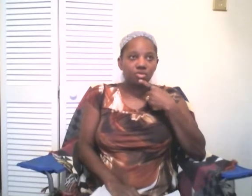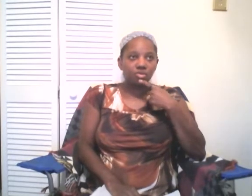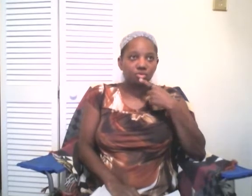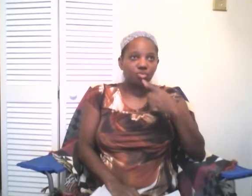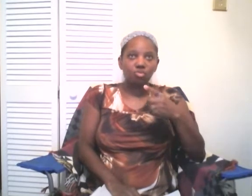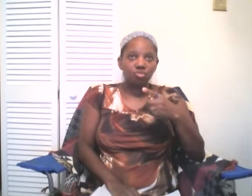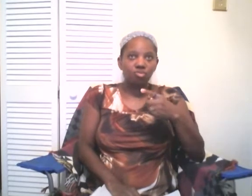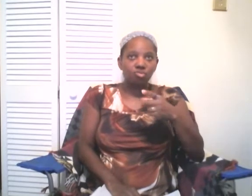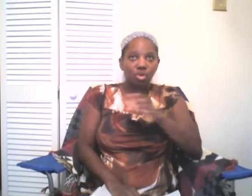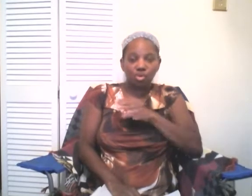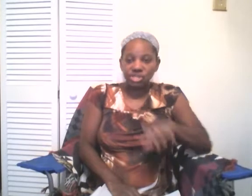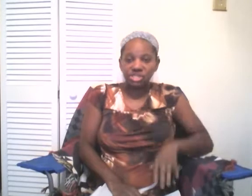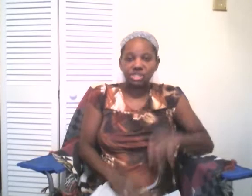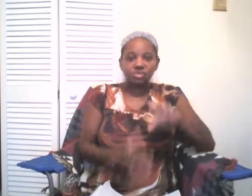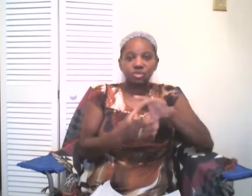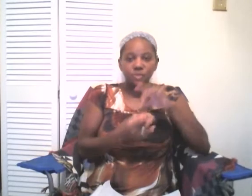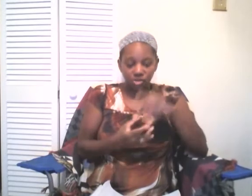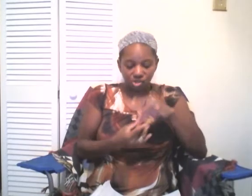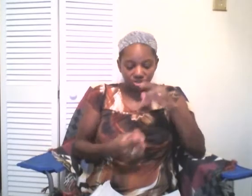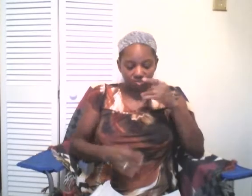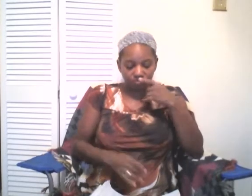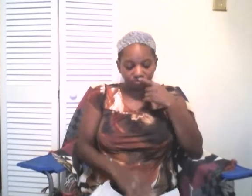you are Christian or spiritual.